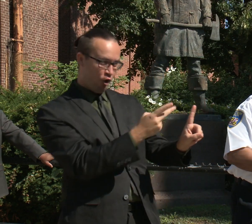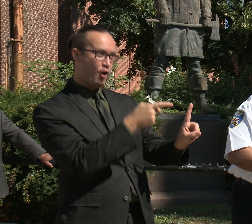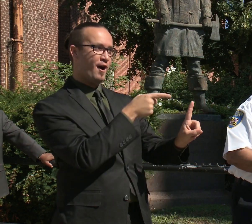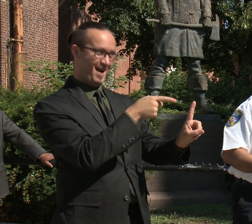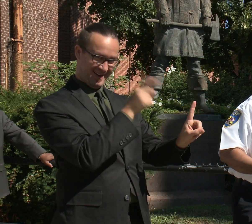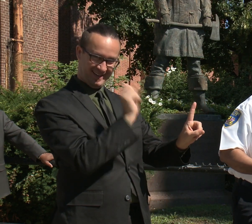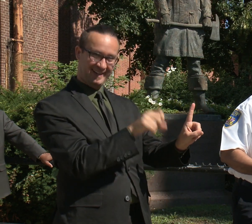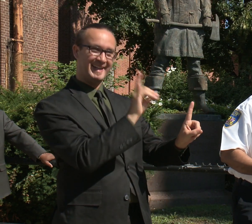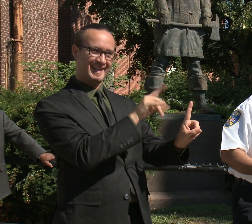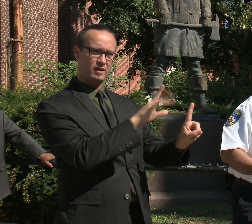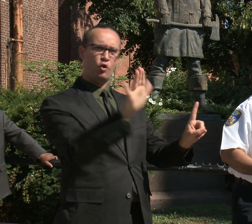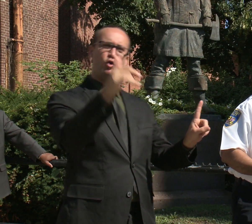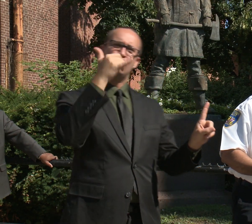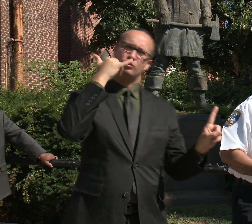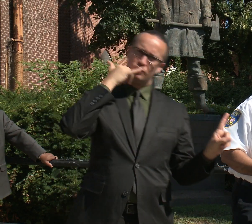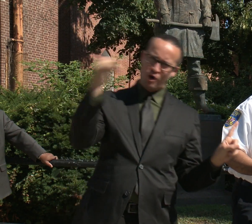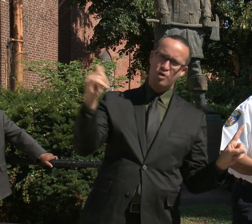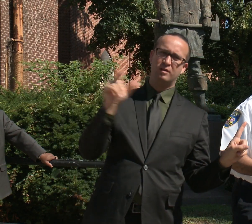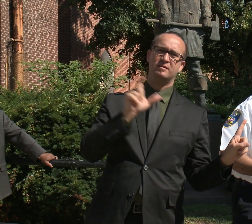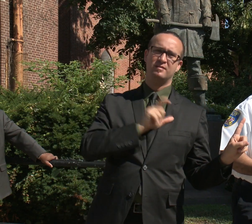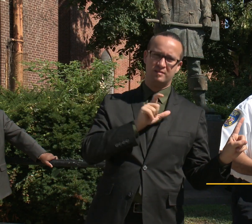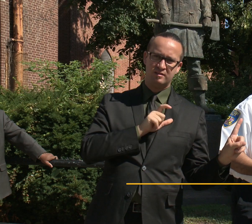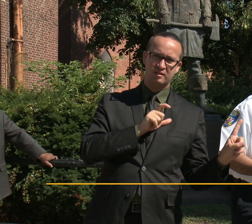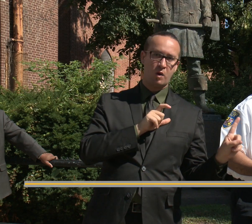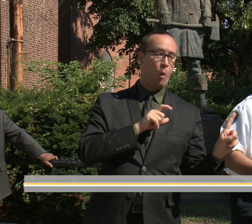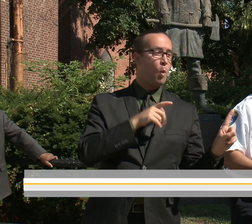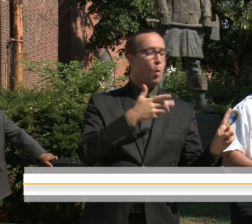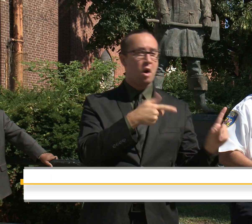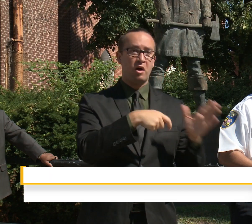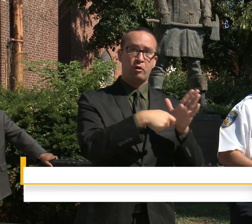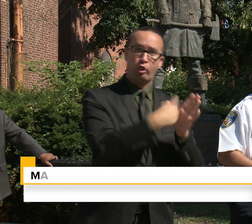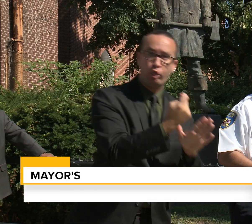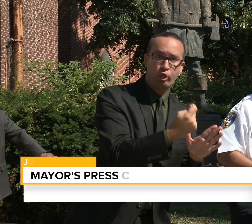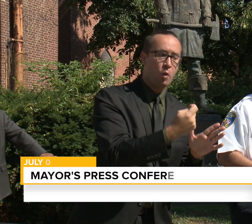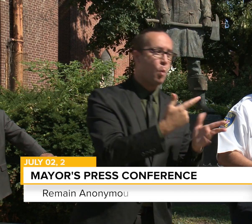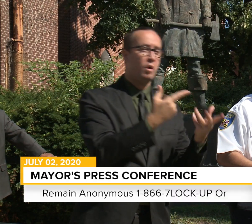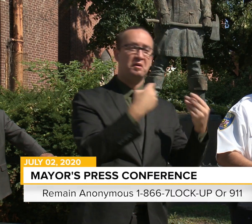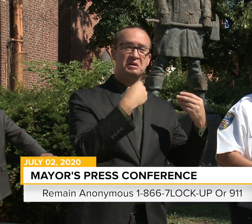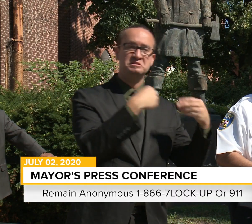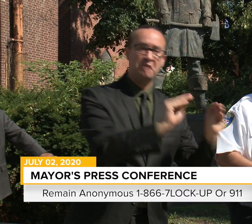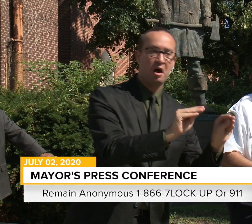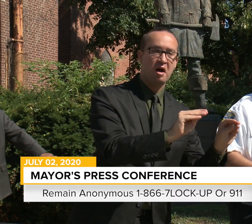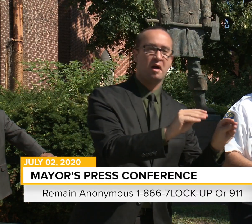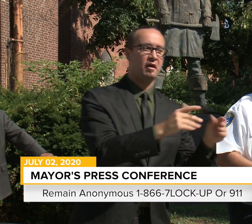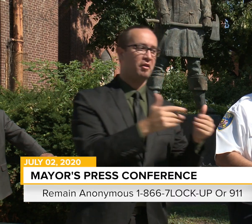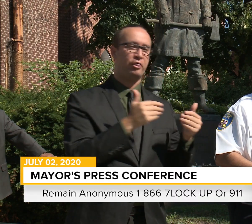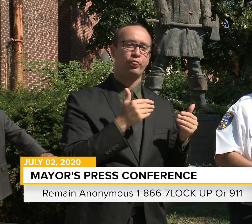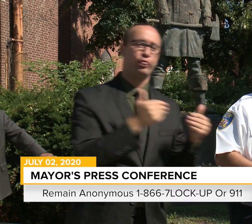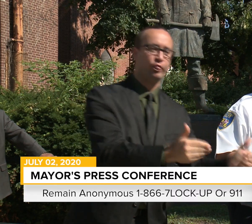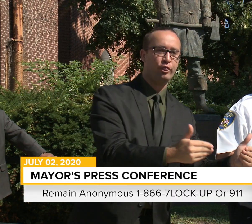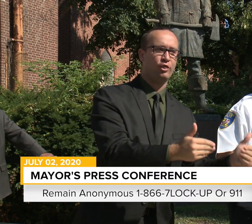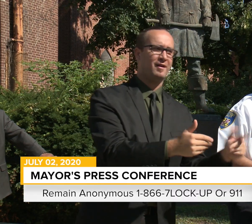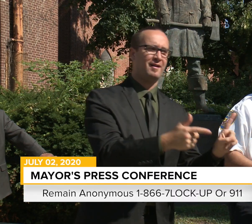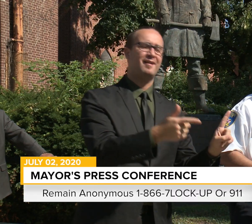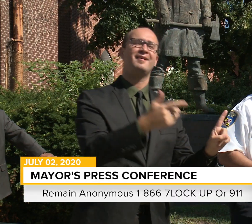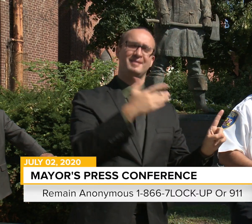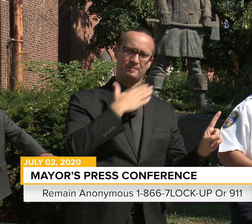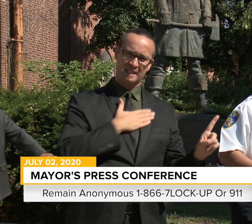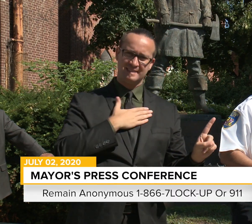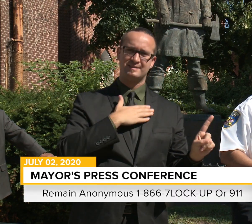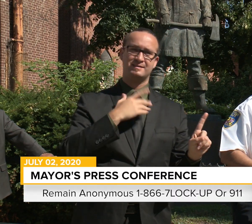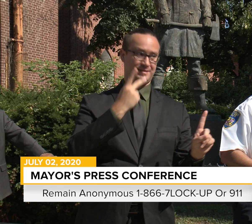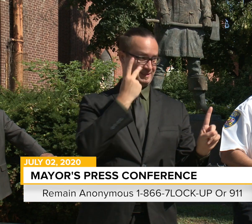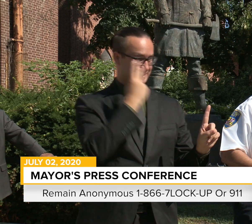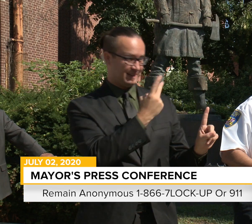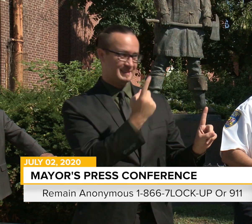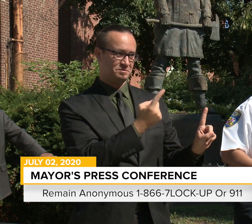even sold. As always, if you see something, say something. Those who wish to remain anonymous can utilize the Metro Crime Stoppers